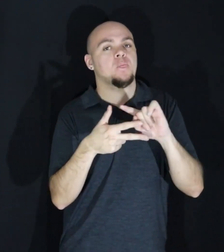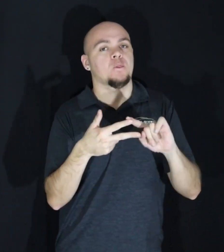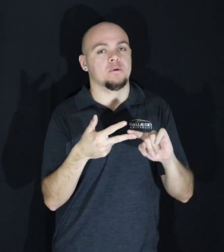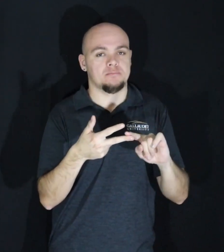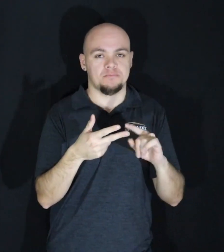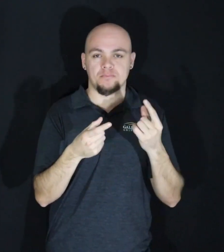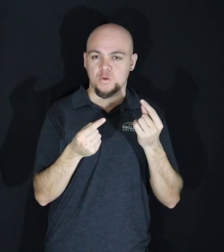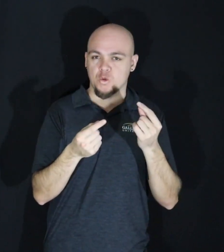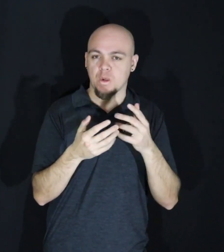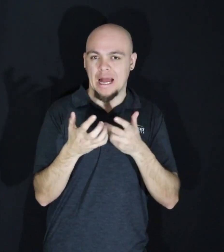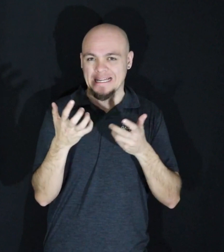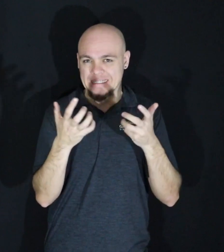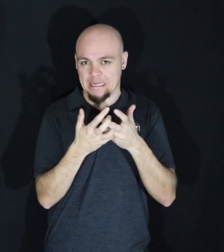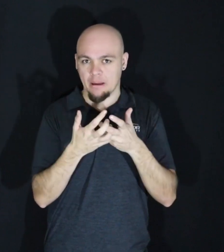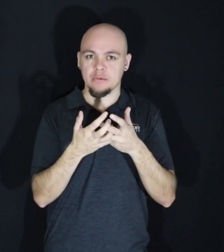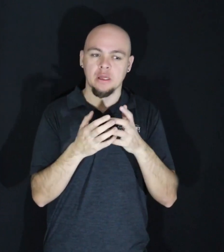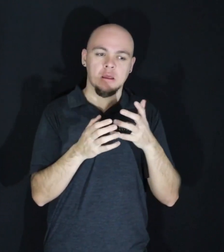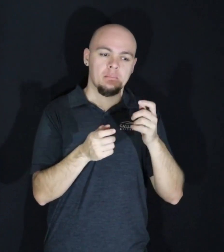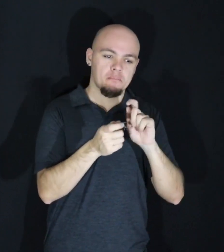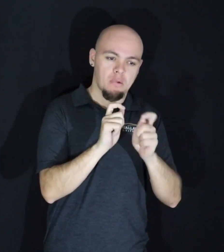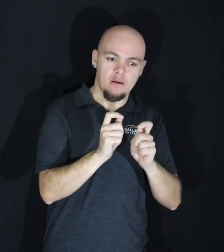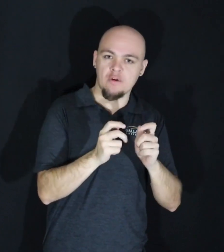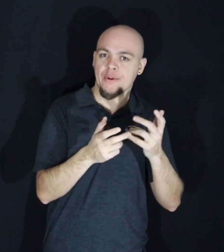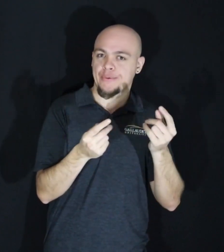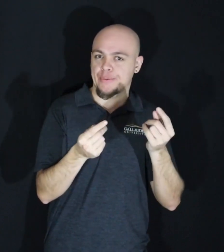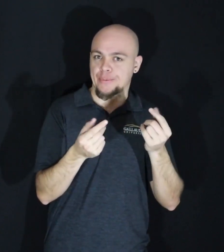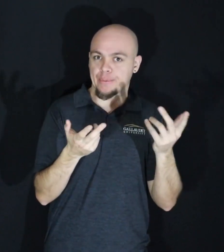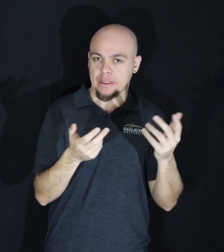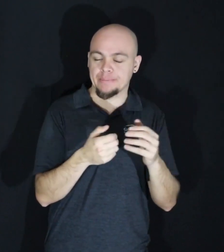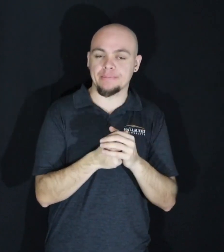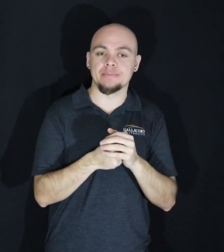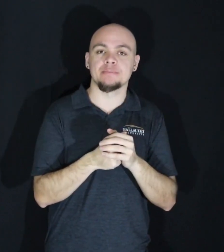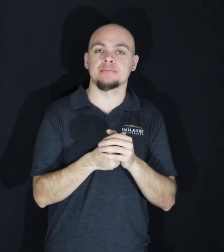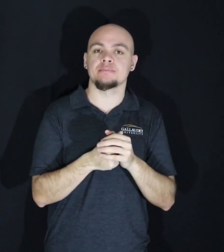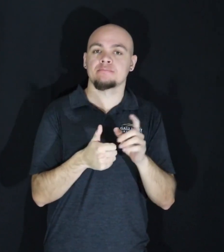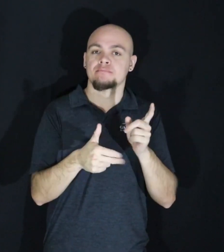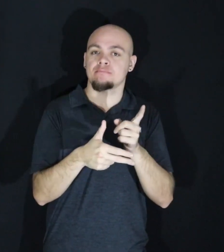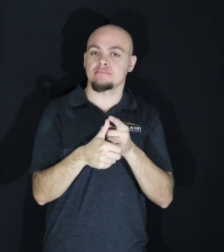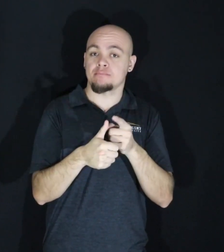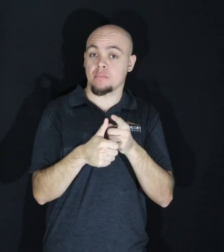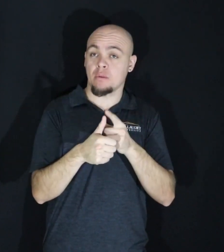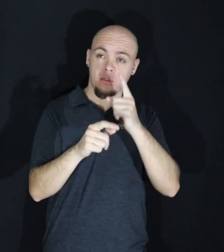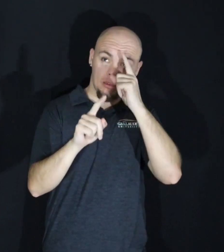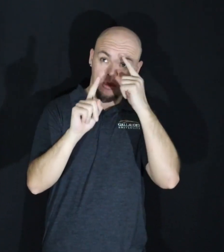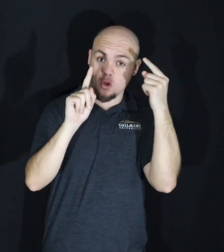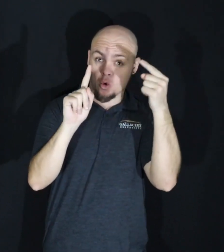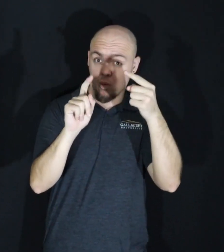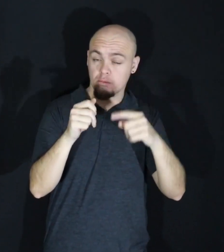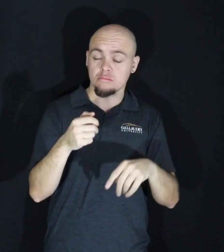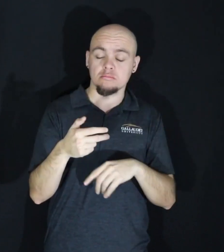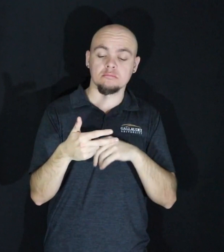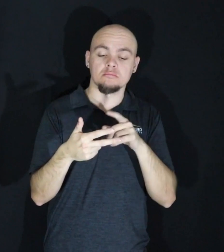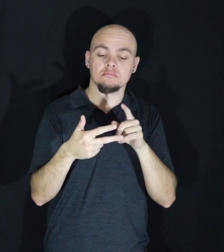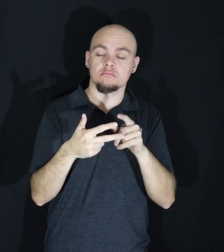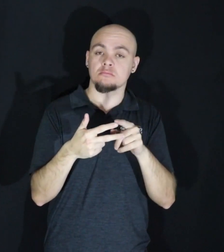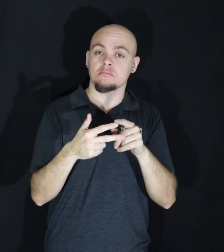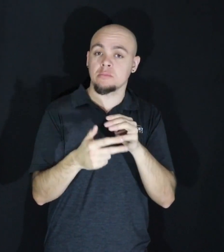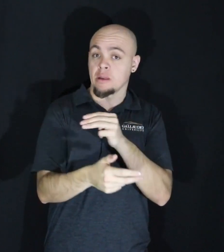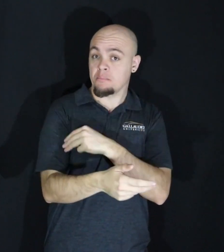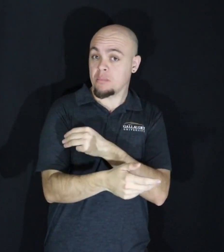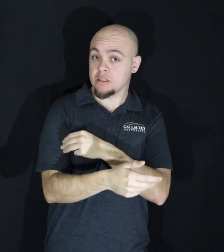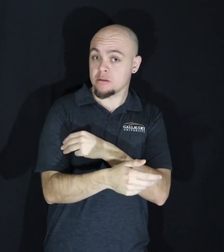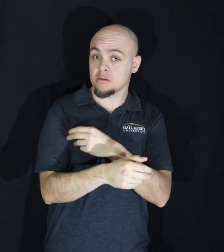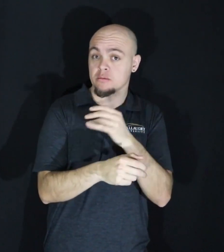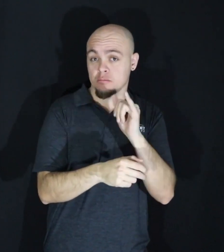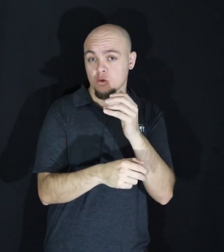to adapt and modify a workout are the following. What is the objective of the movement? What are the major muscles and joints